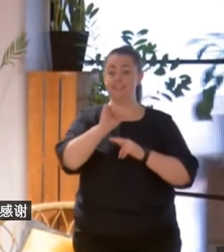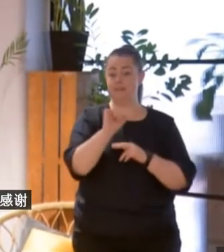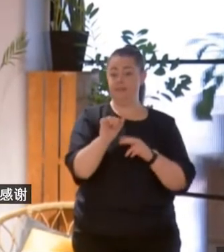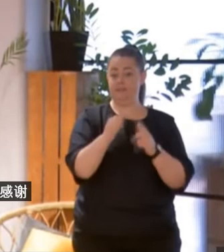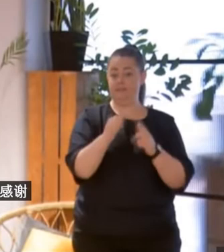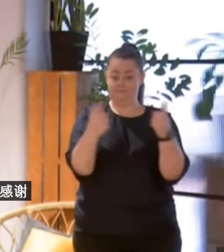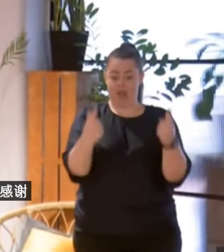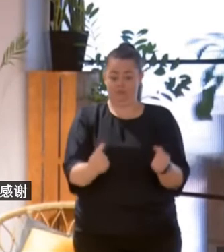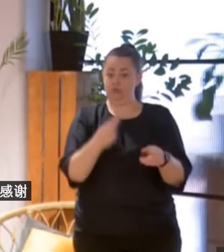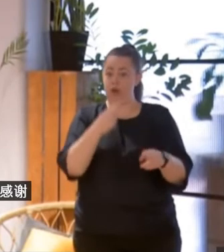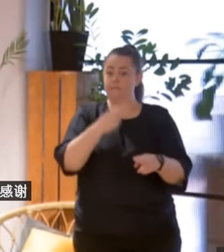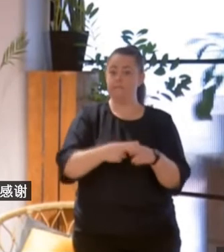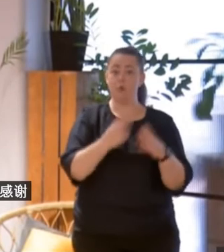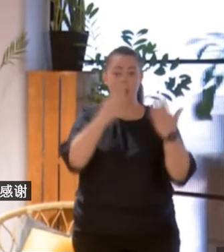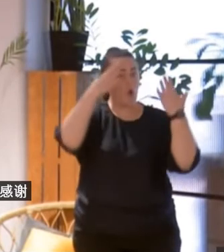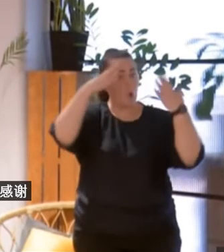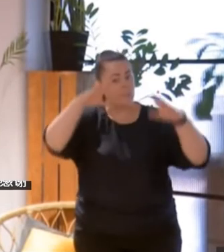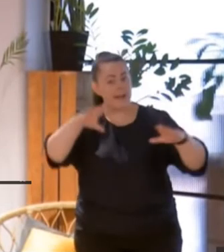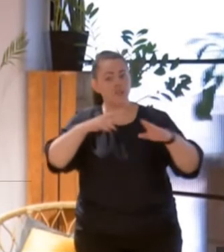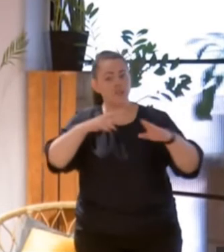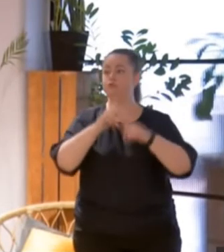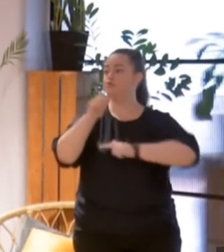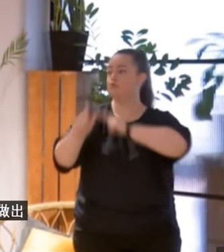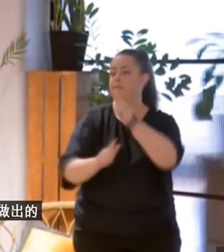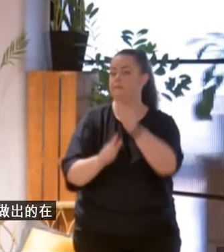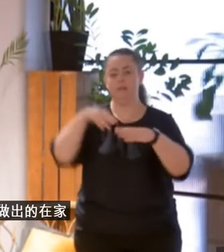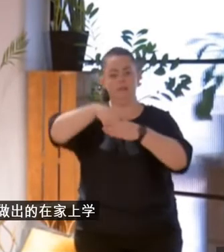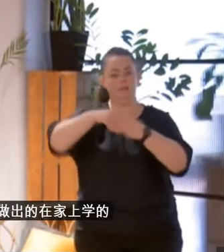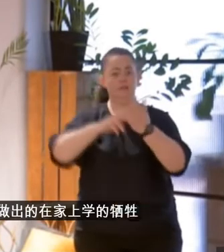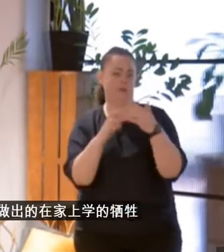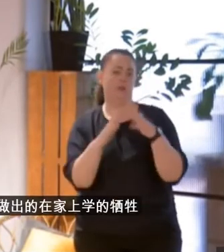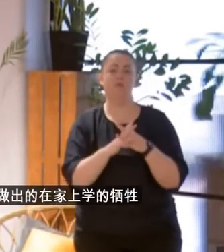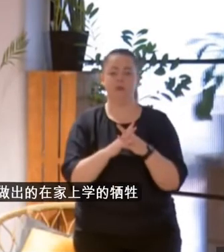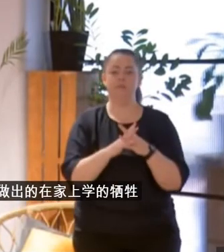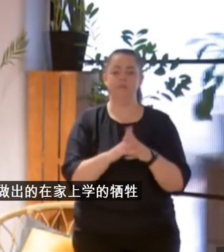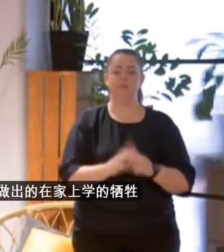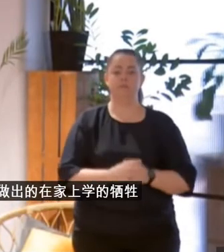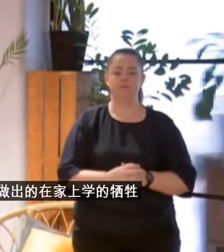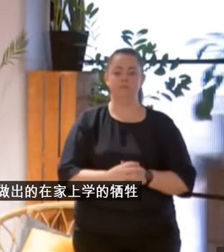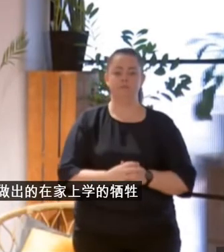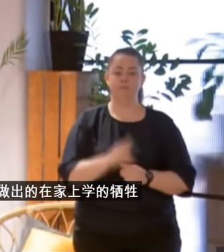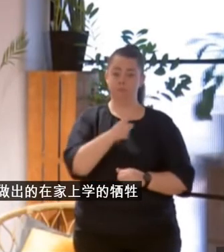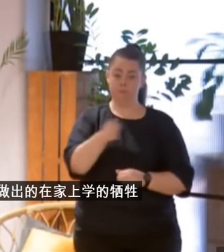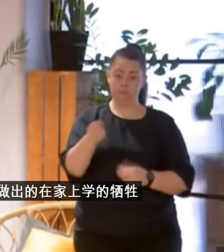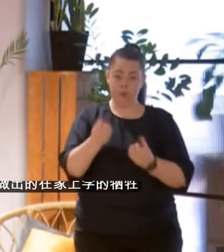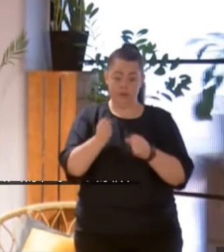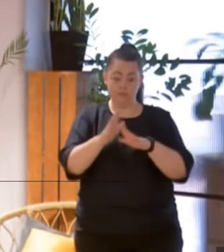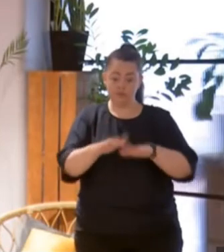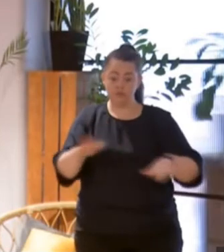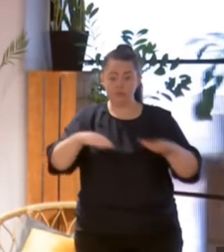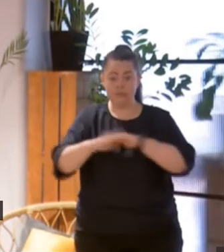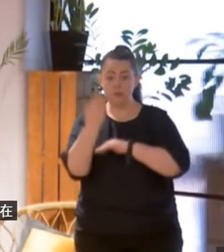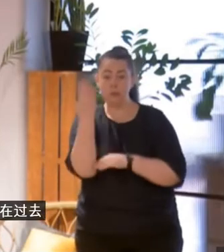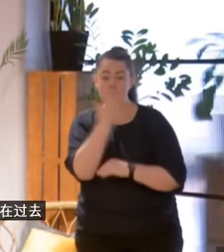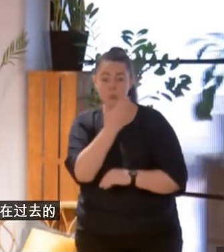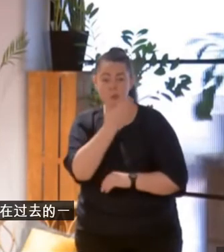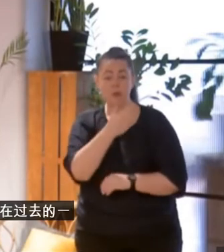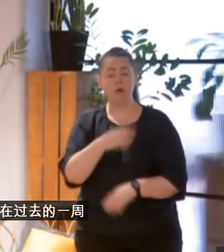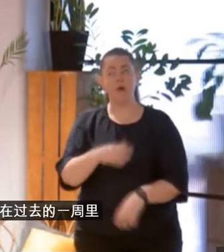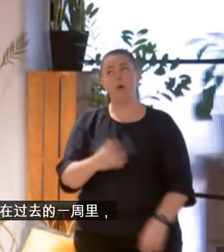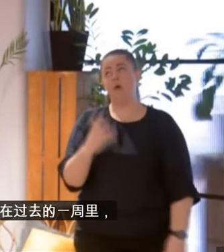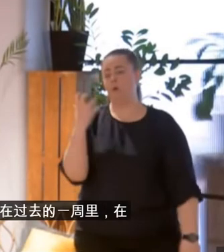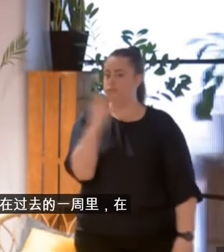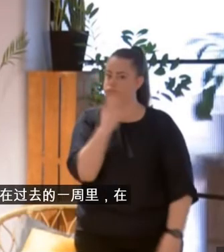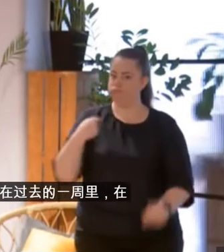to thank parents, particularly for the homeschooling sacrifices they've made over the last 2 years. I think the return to school,